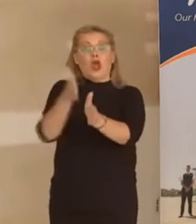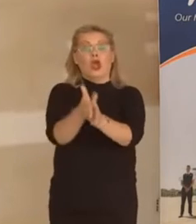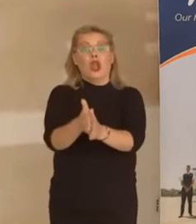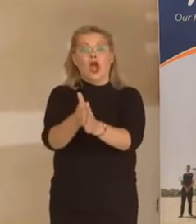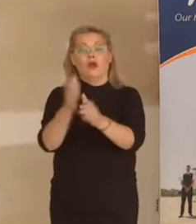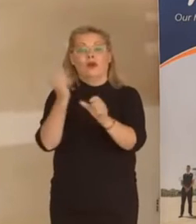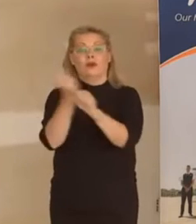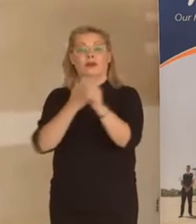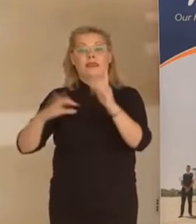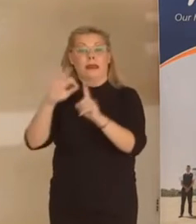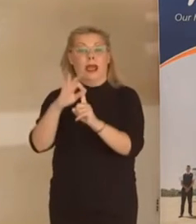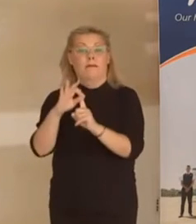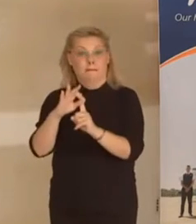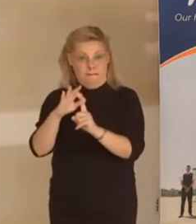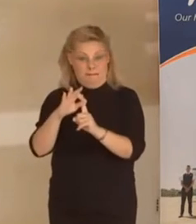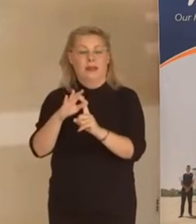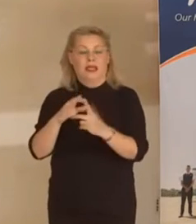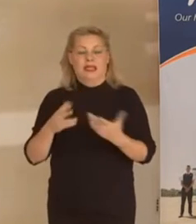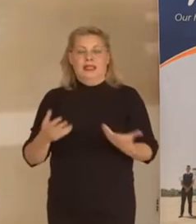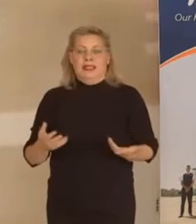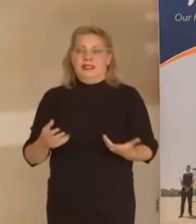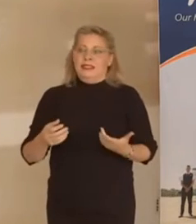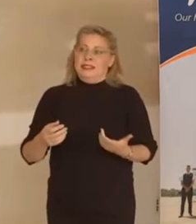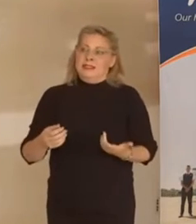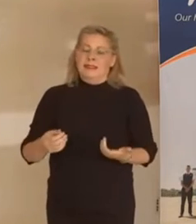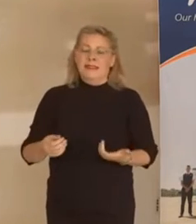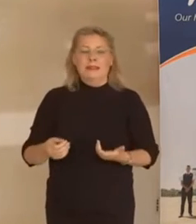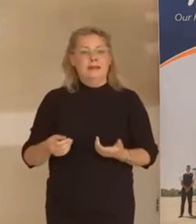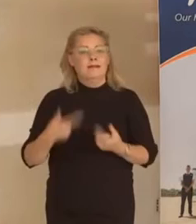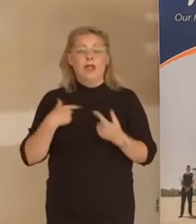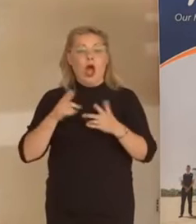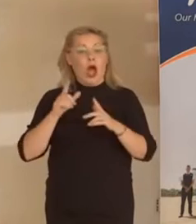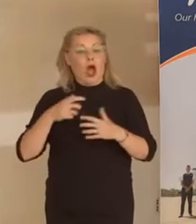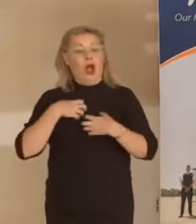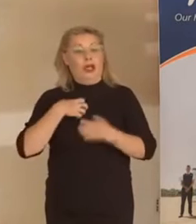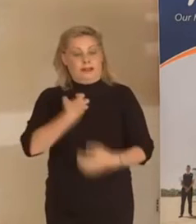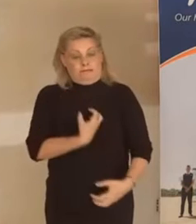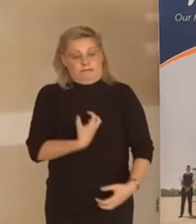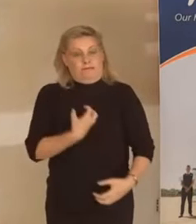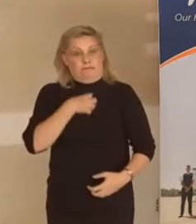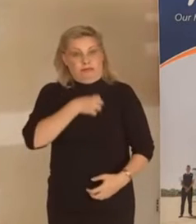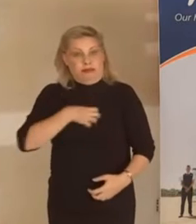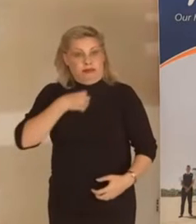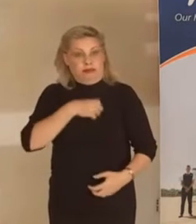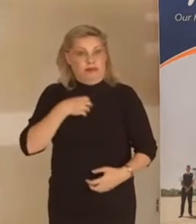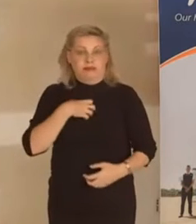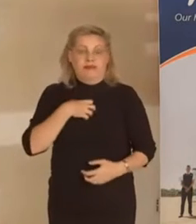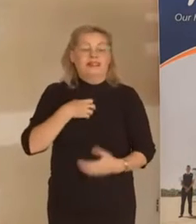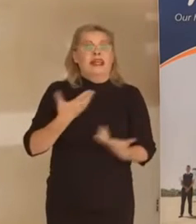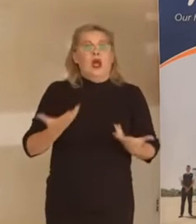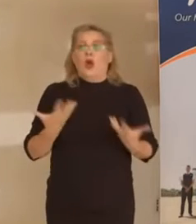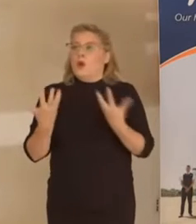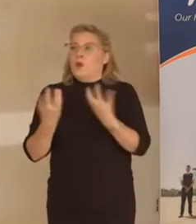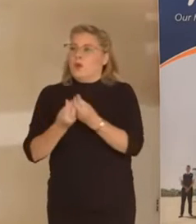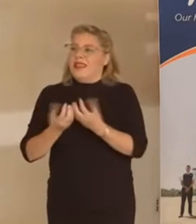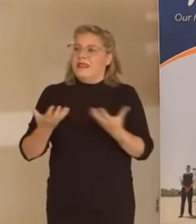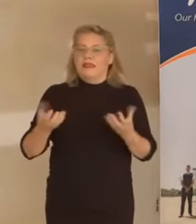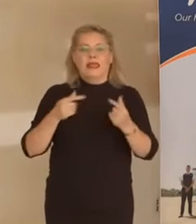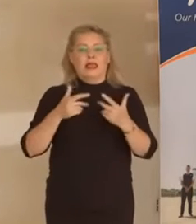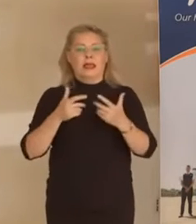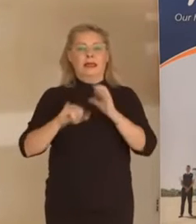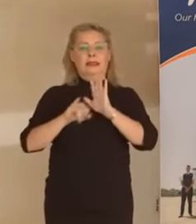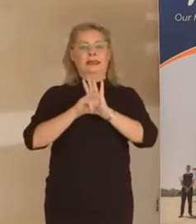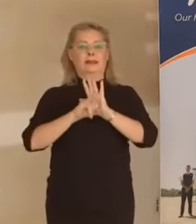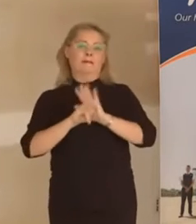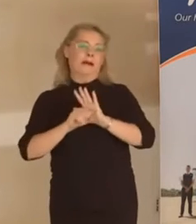that, as you say, symbolic gestures get in the way of where the real tough work is required, and that's in the closing the